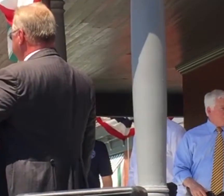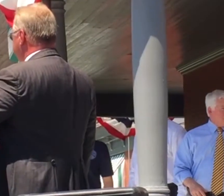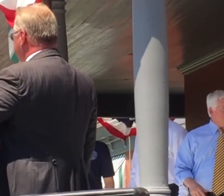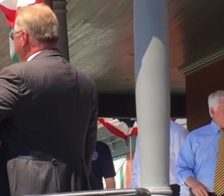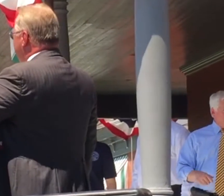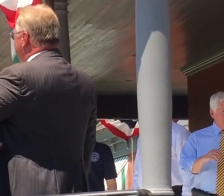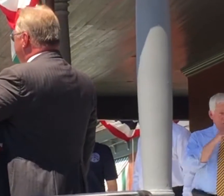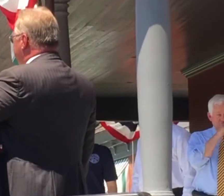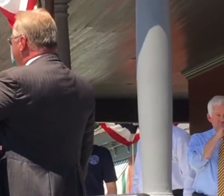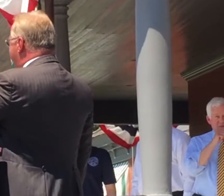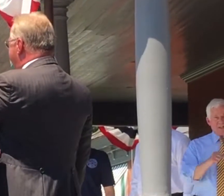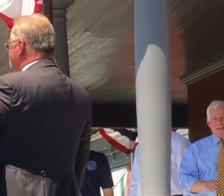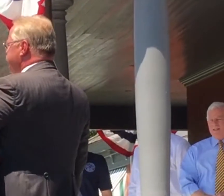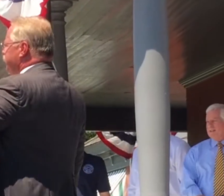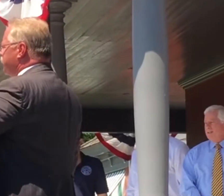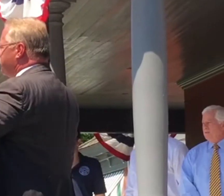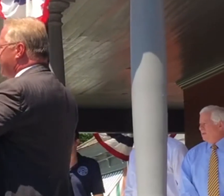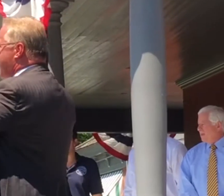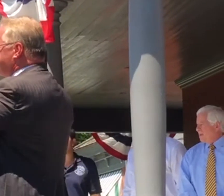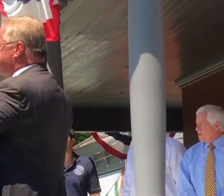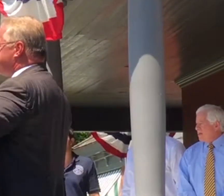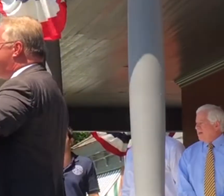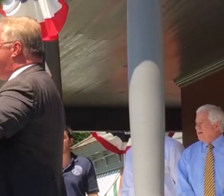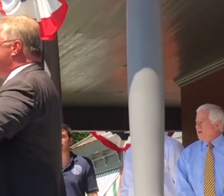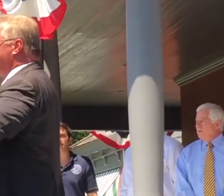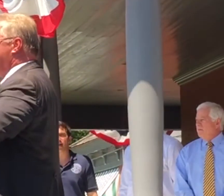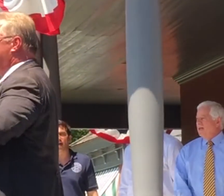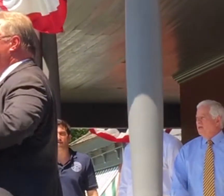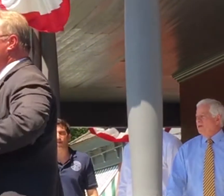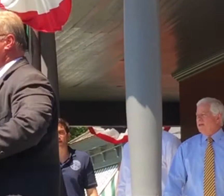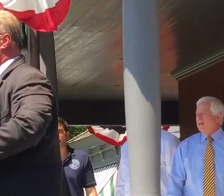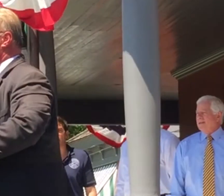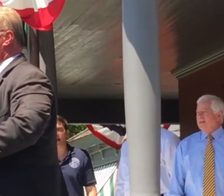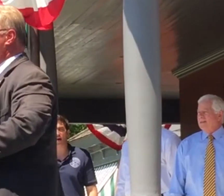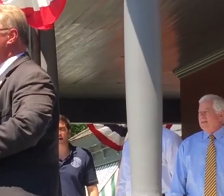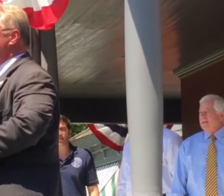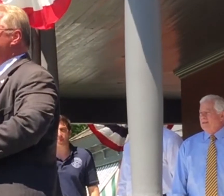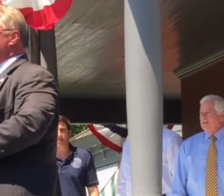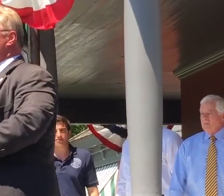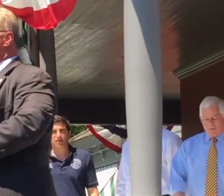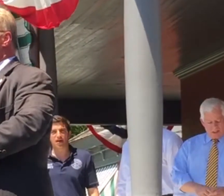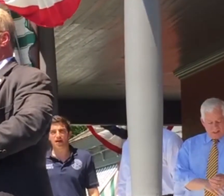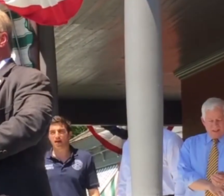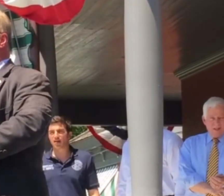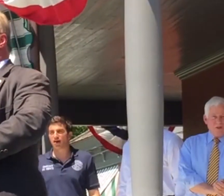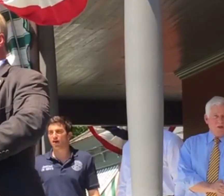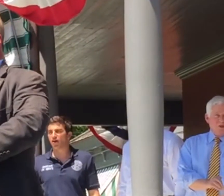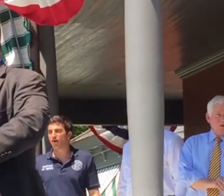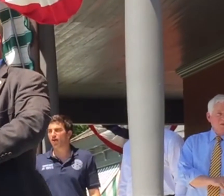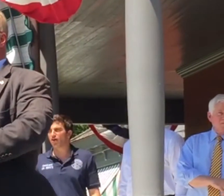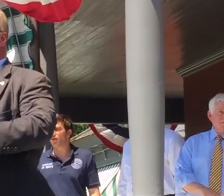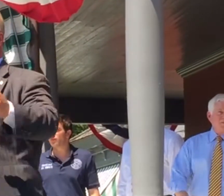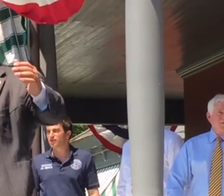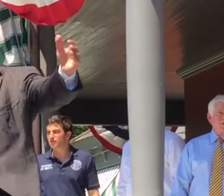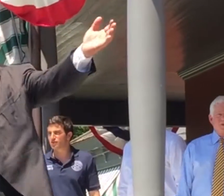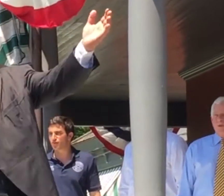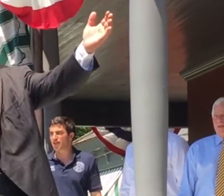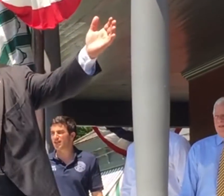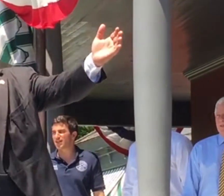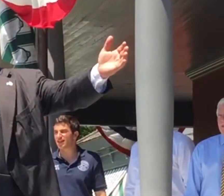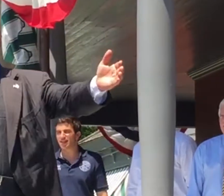home. God bless America, my